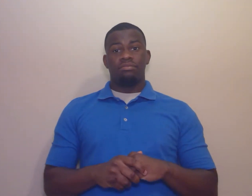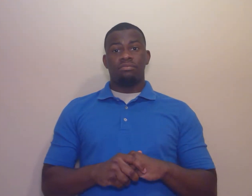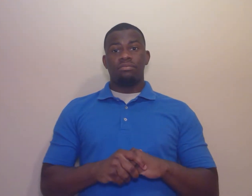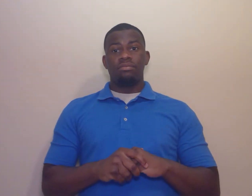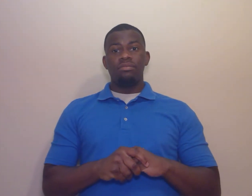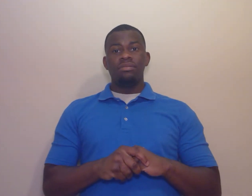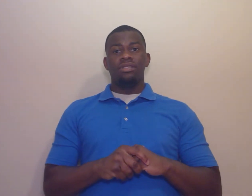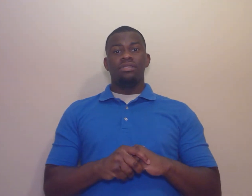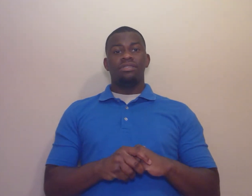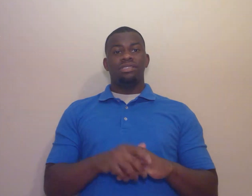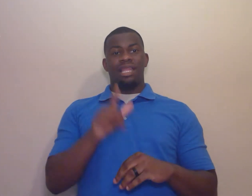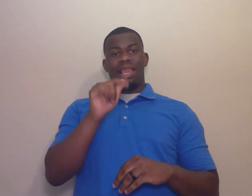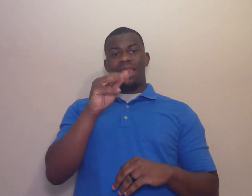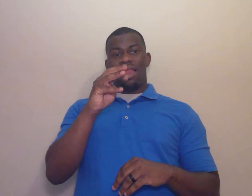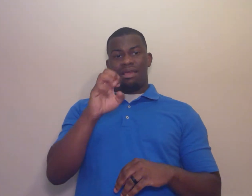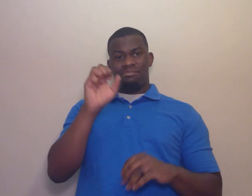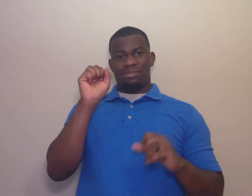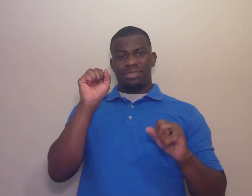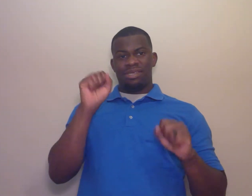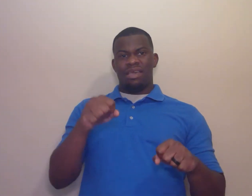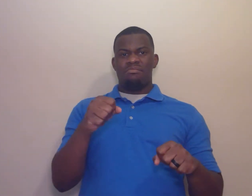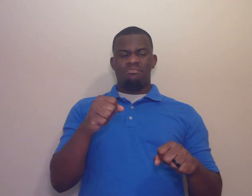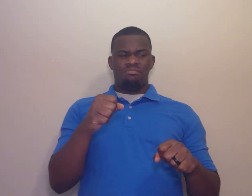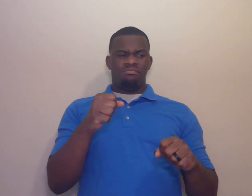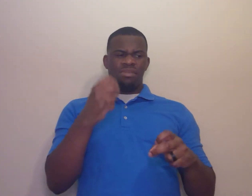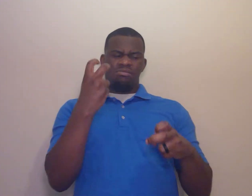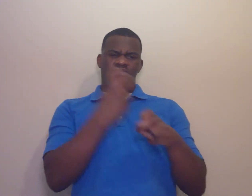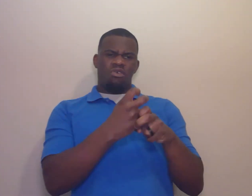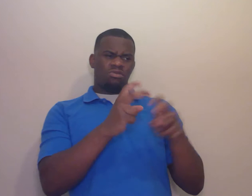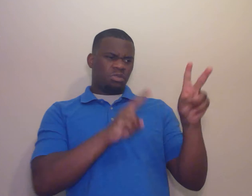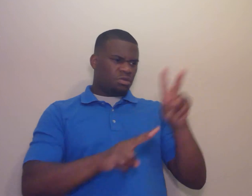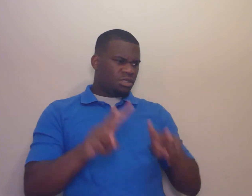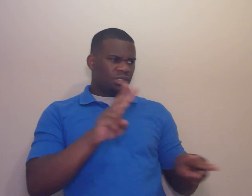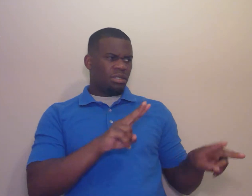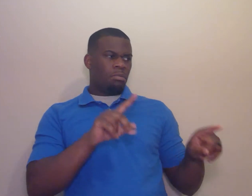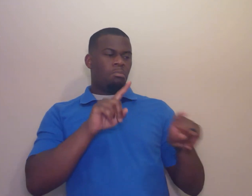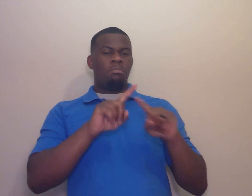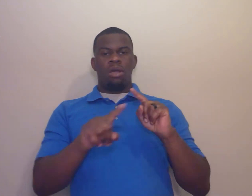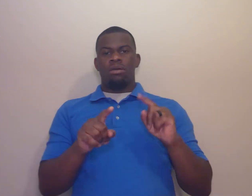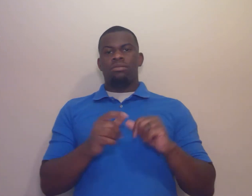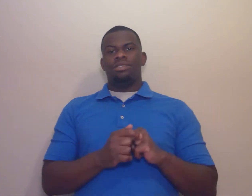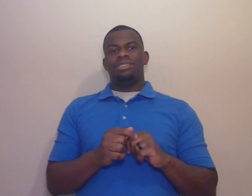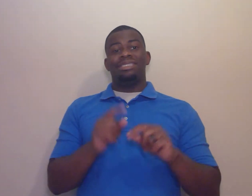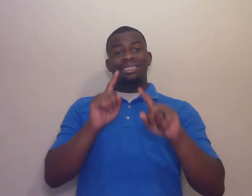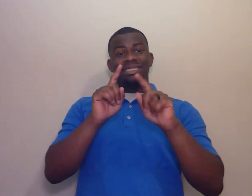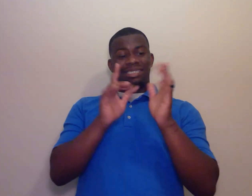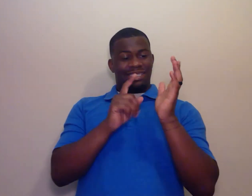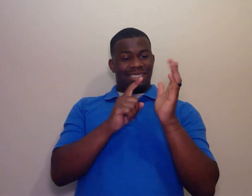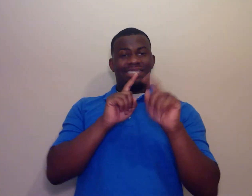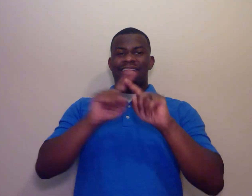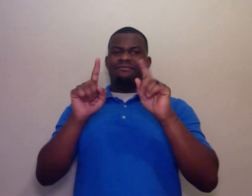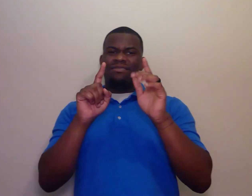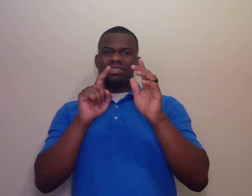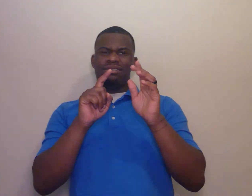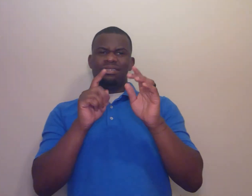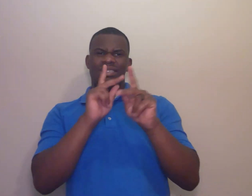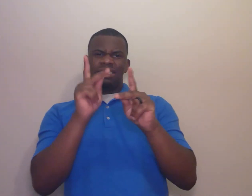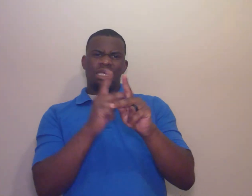make you sick. This map shows Lyme disease carrying ticks in the US. The western black-legged tick along the Pacific